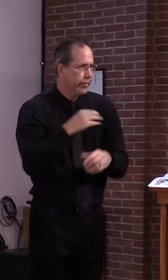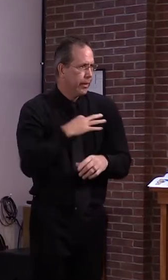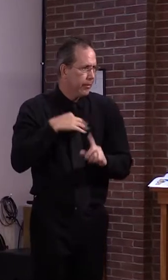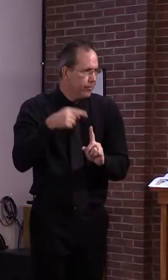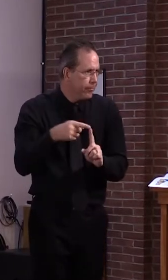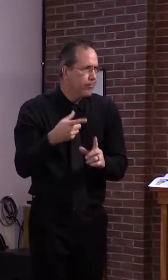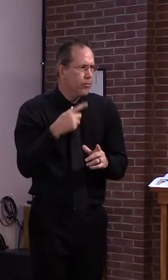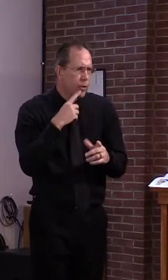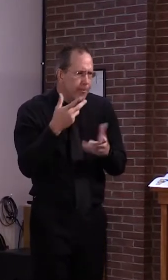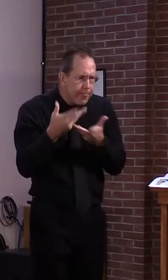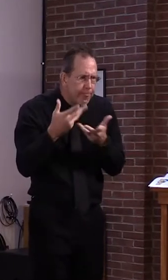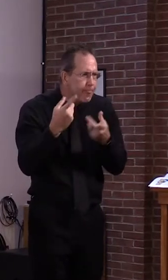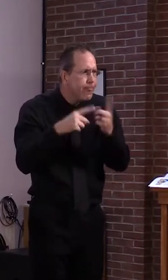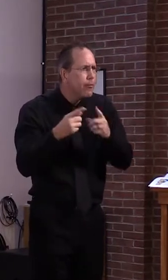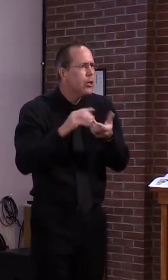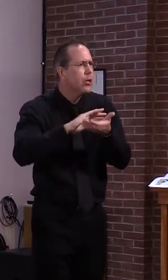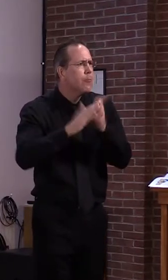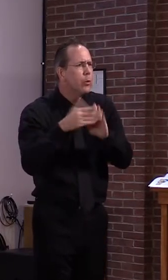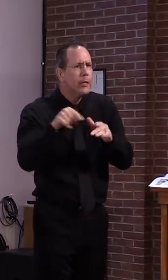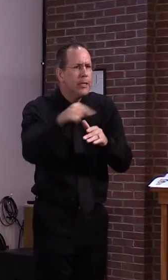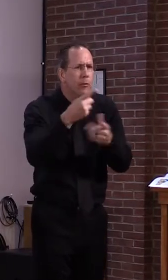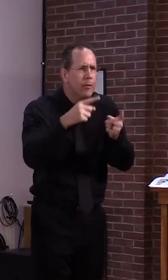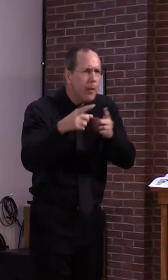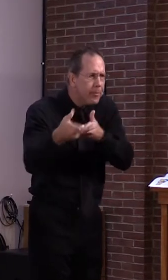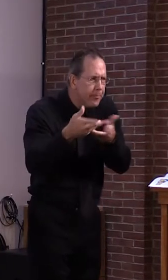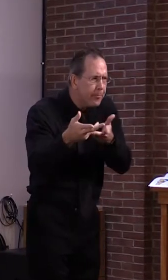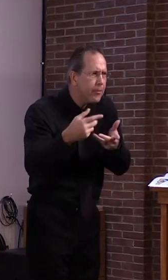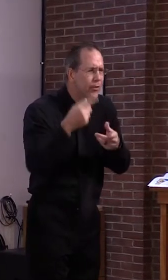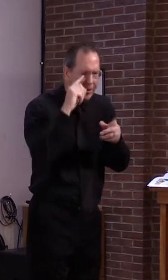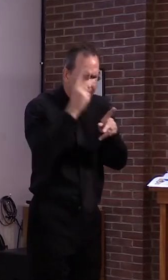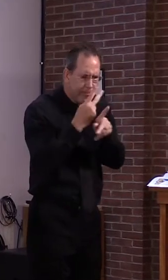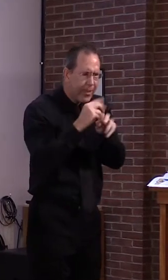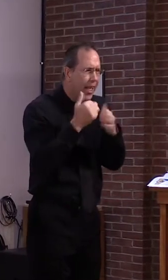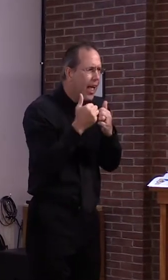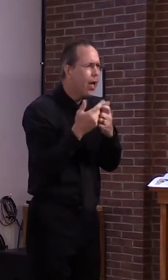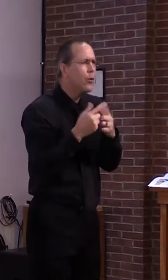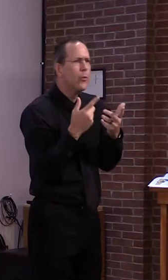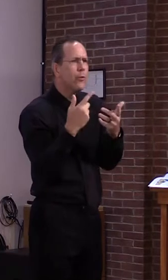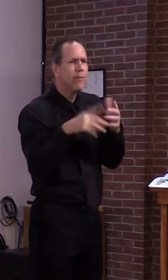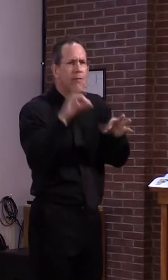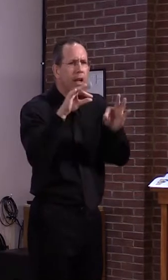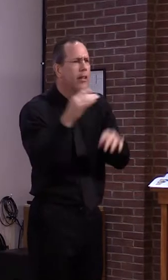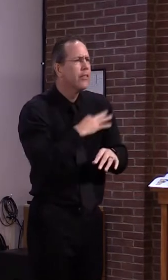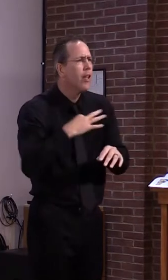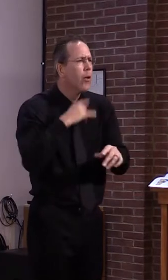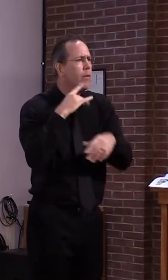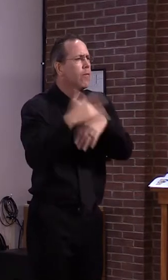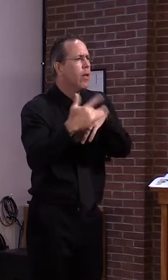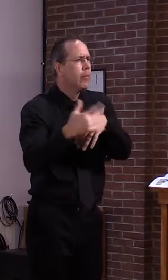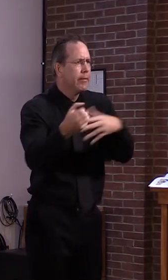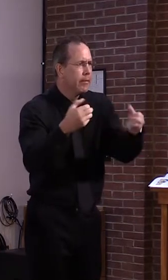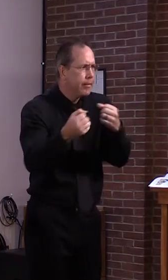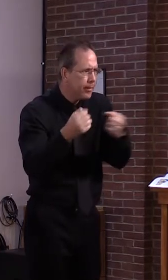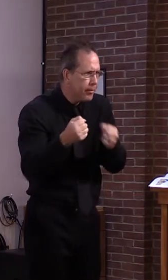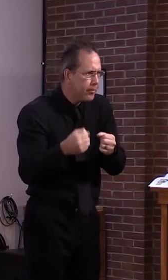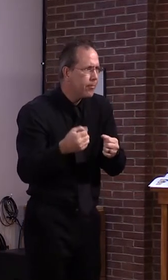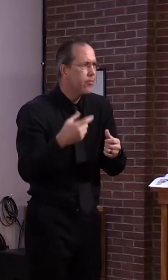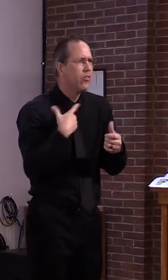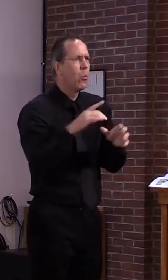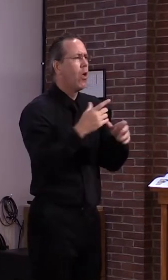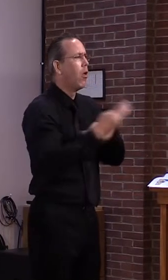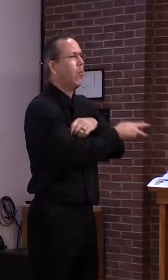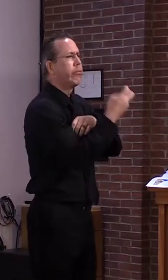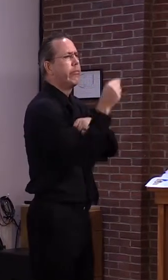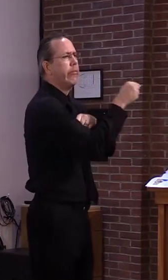effectively staff these without draining the resources from the existing system.